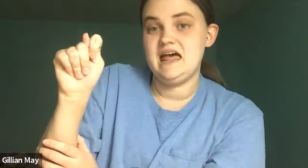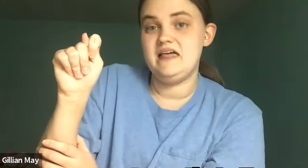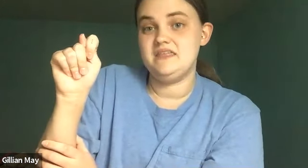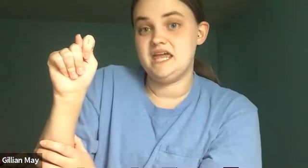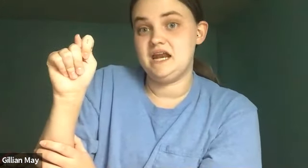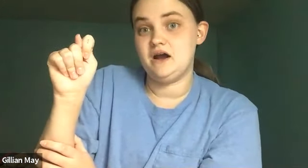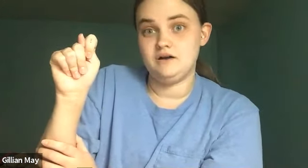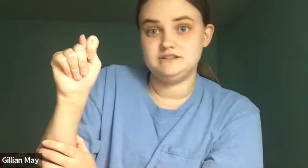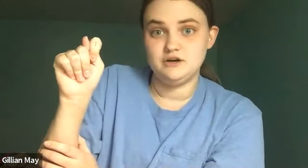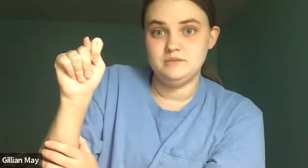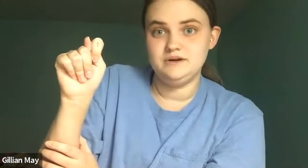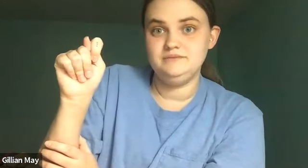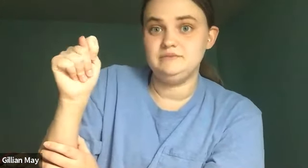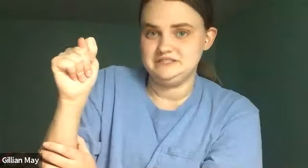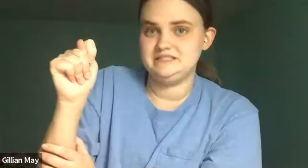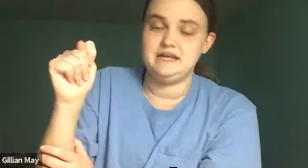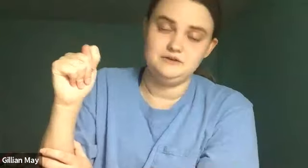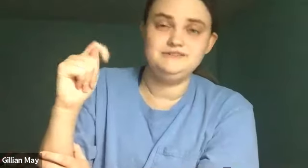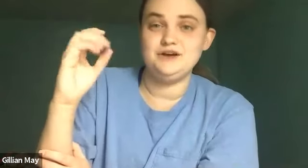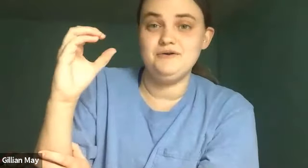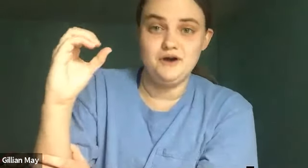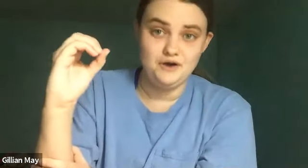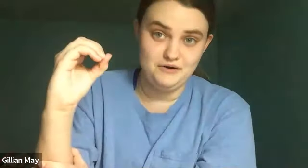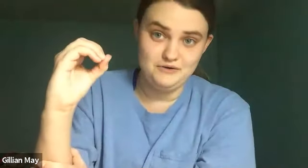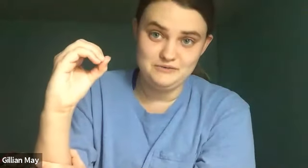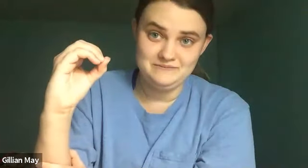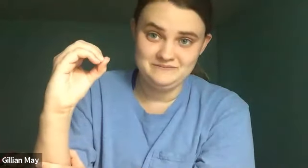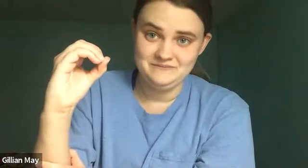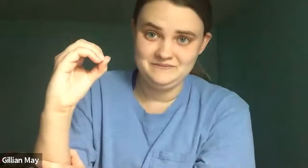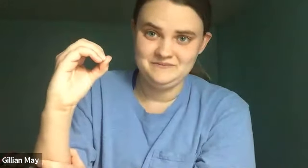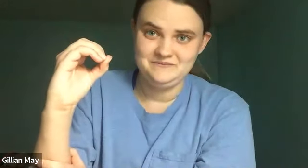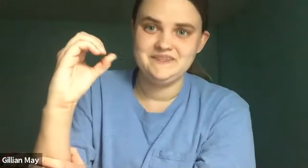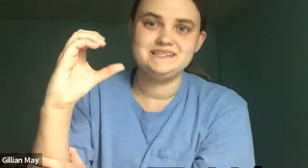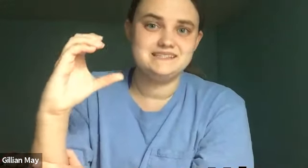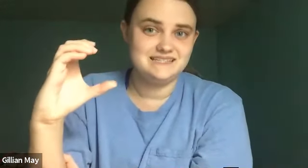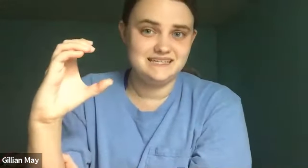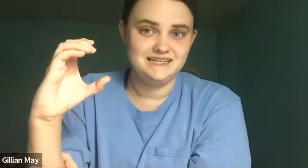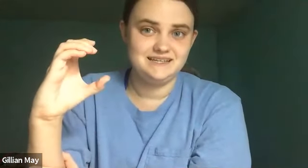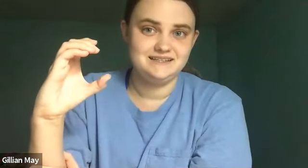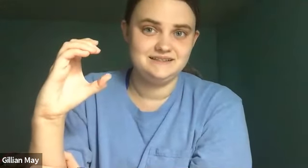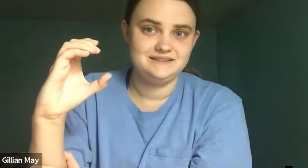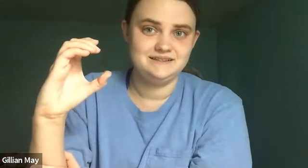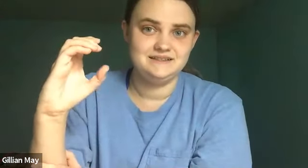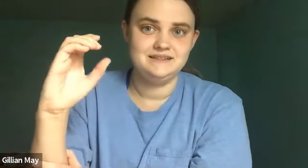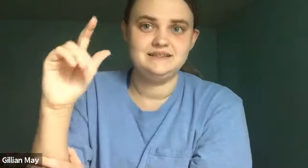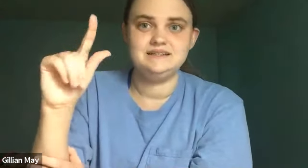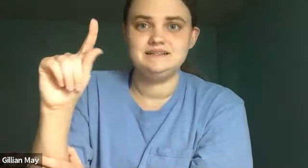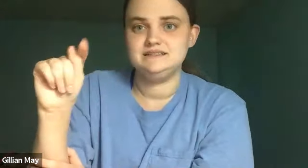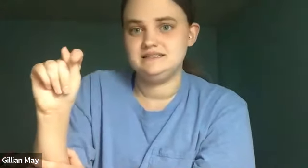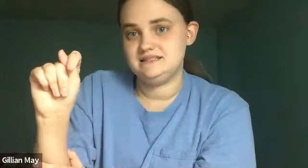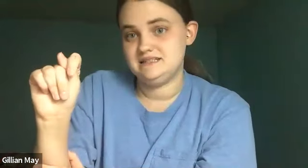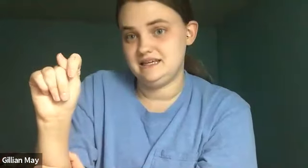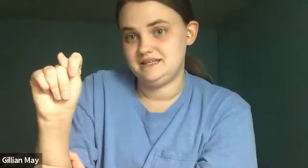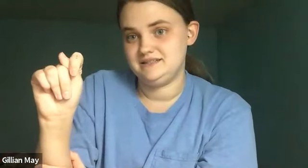And then October, which is now, so O, C, T.